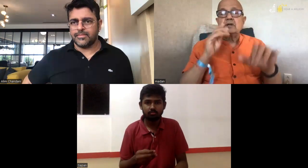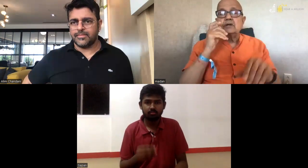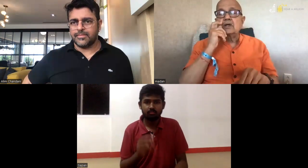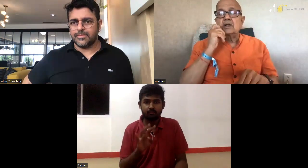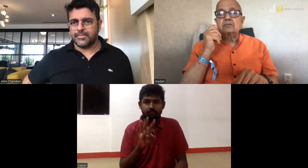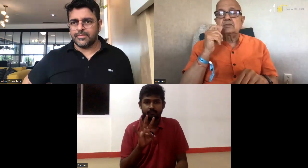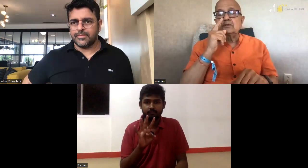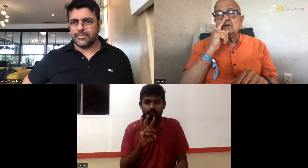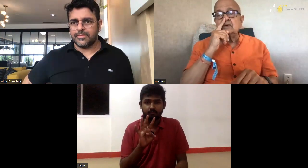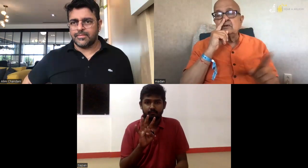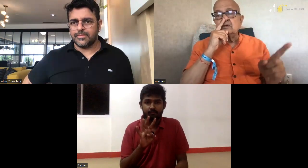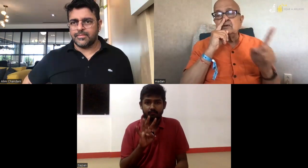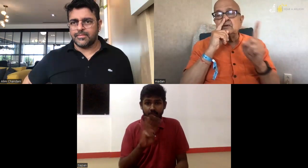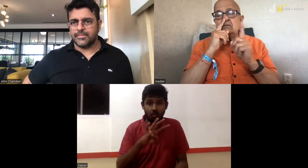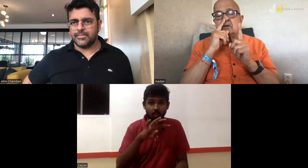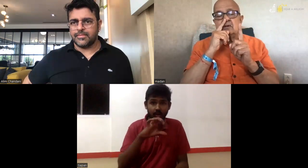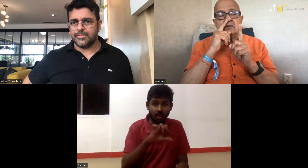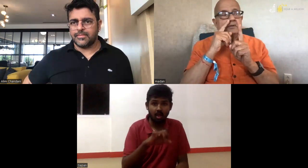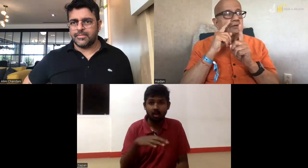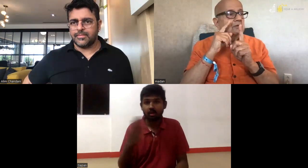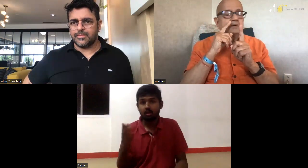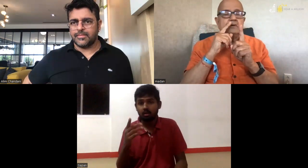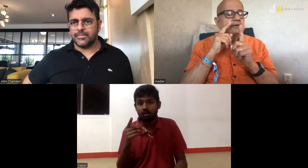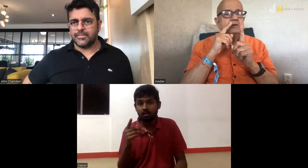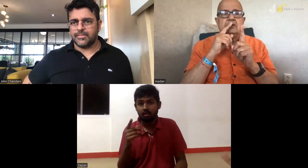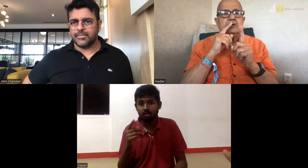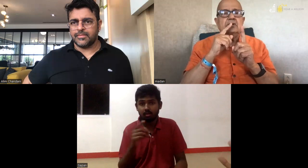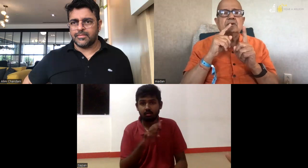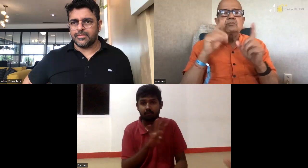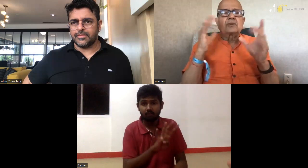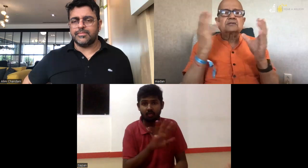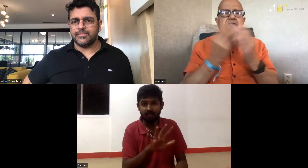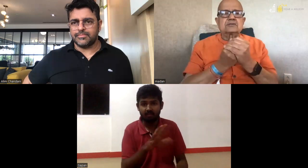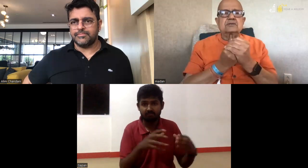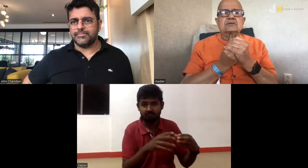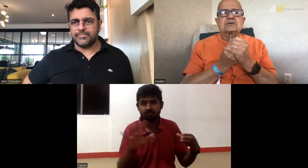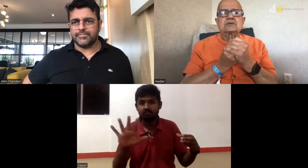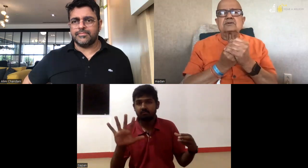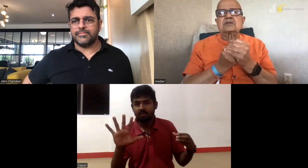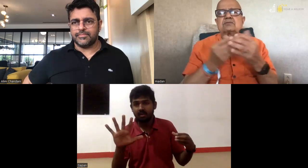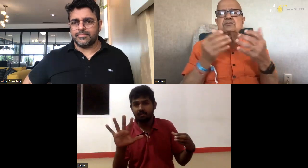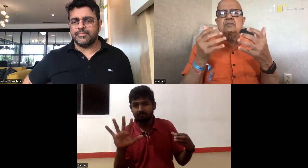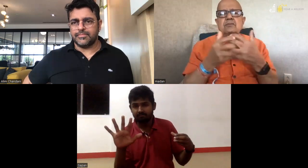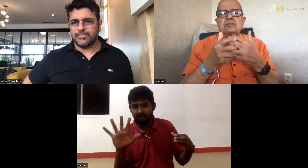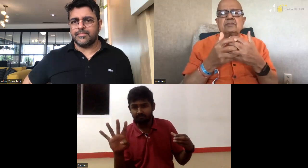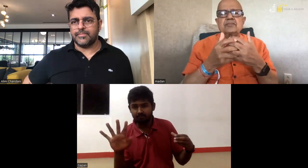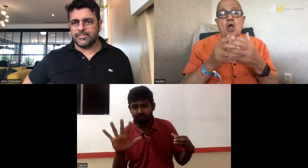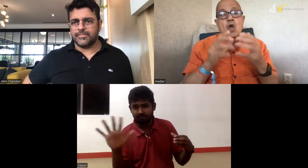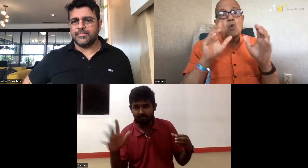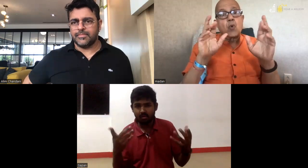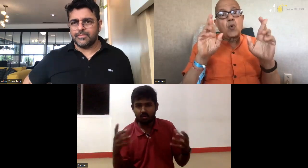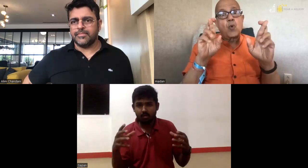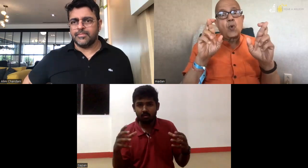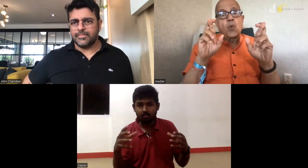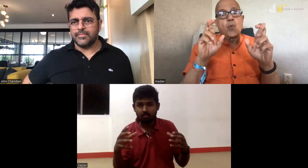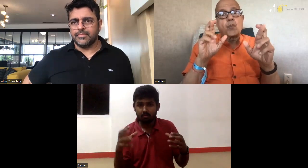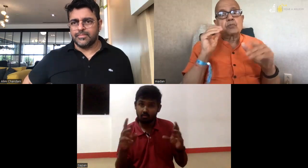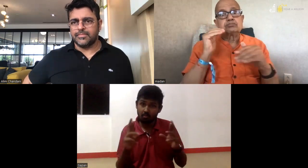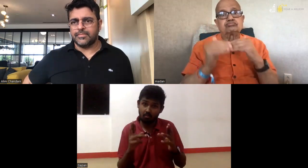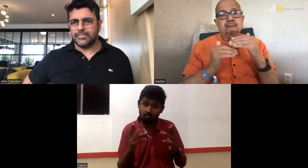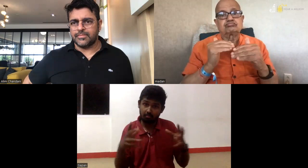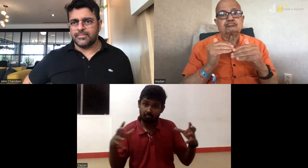If you will not have women in your group, then it, you will still have